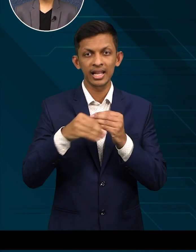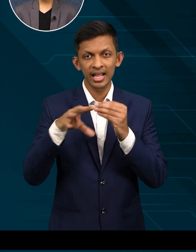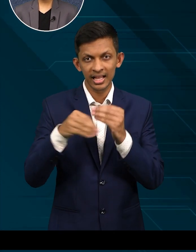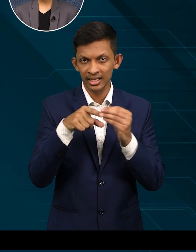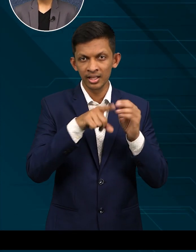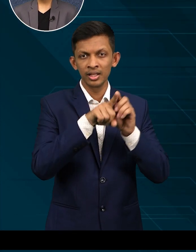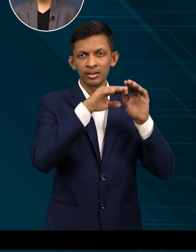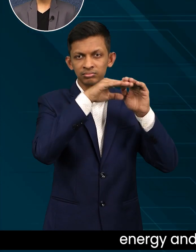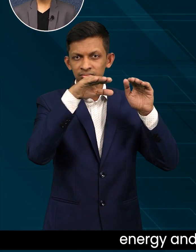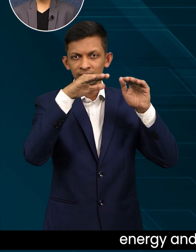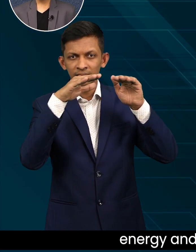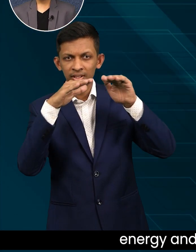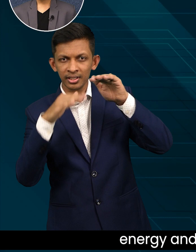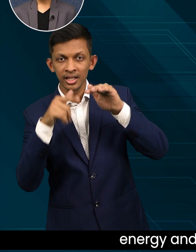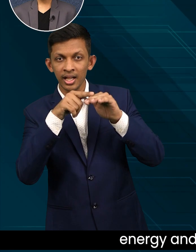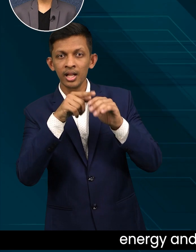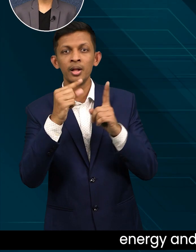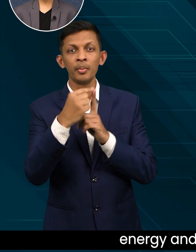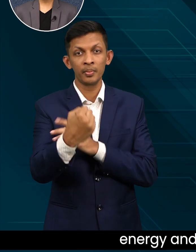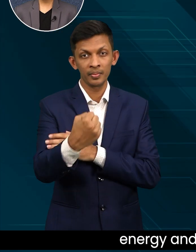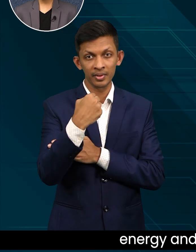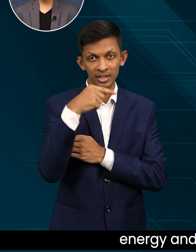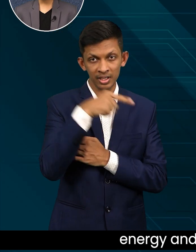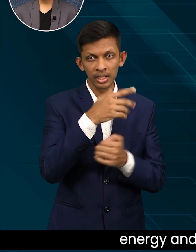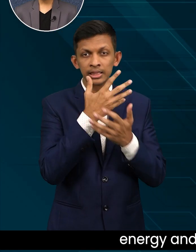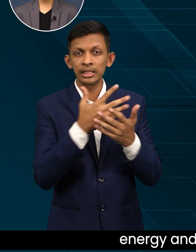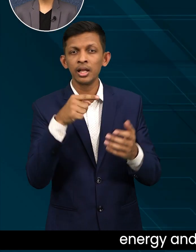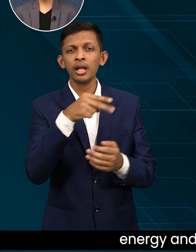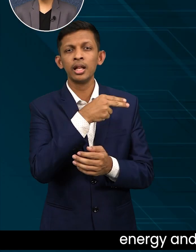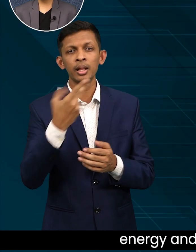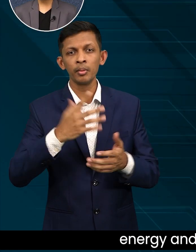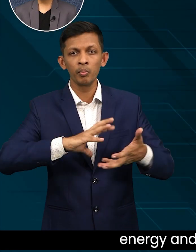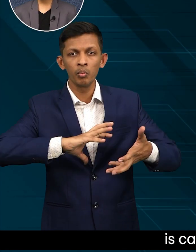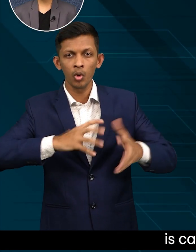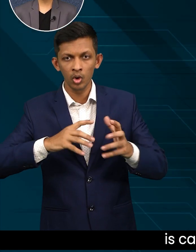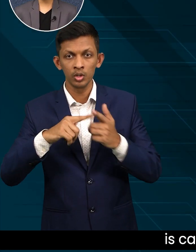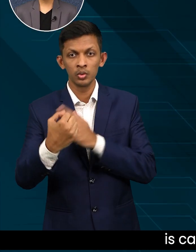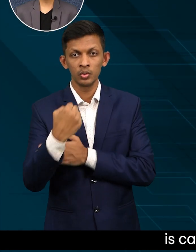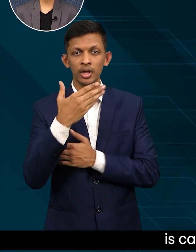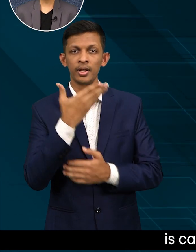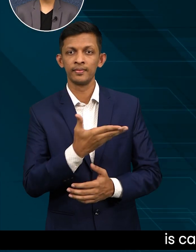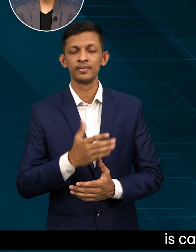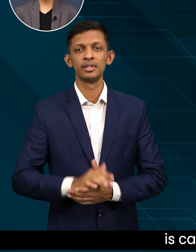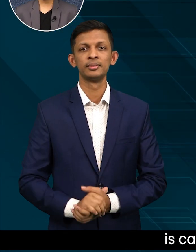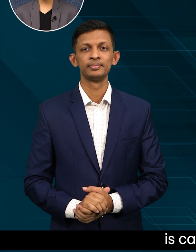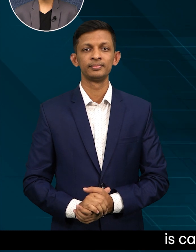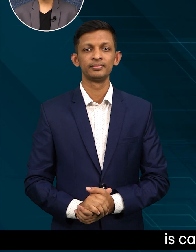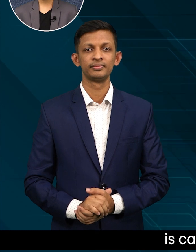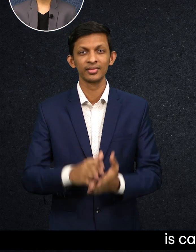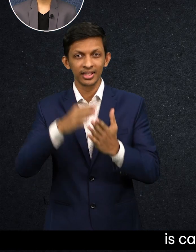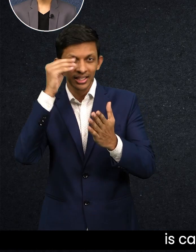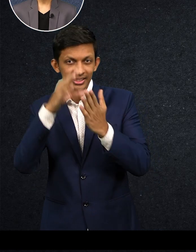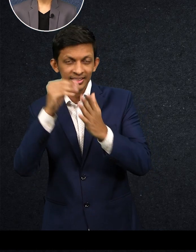The sum of the kinetic energy and the potential energy of an object is called its mechanical